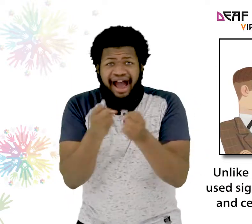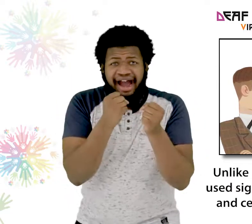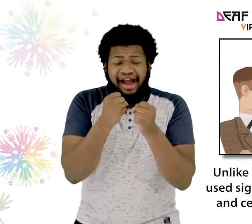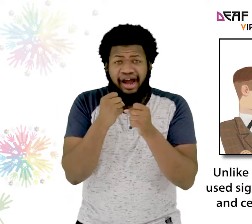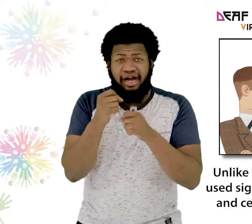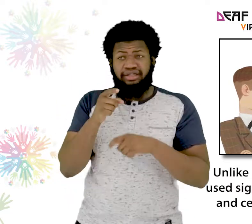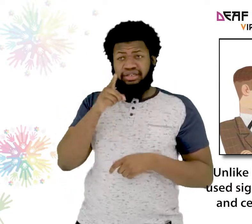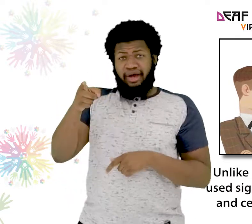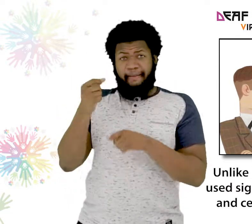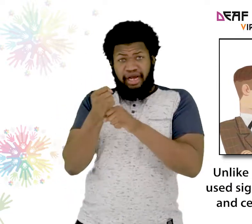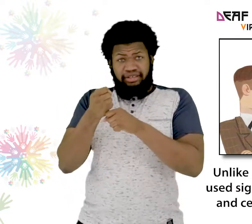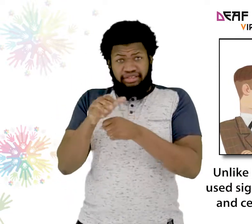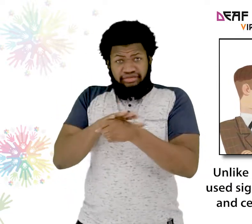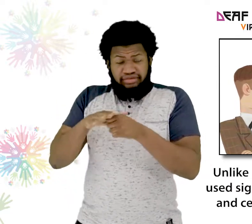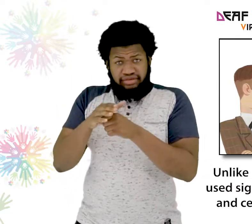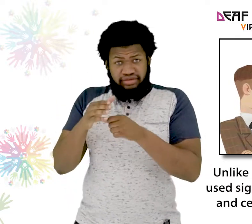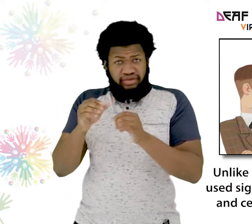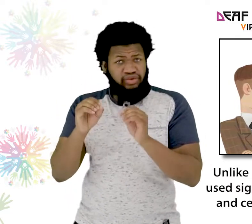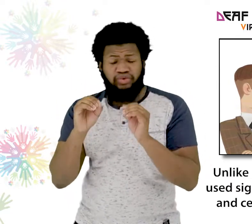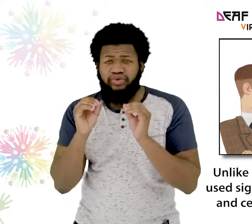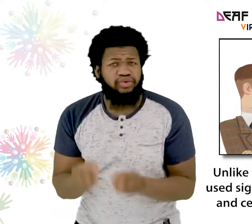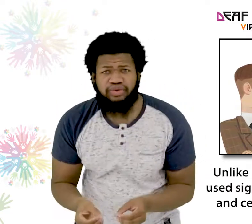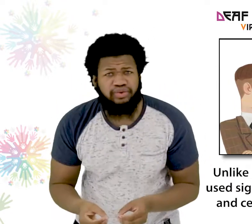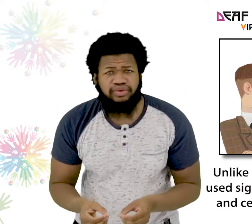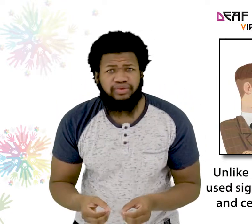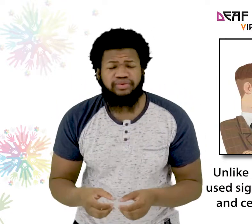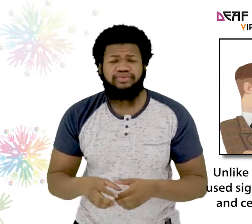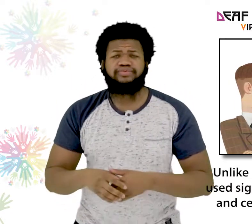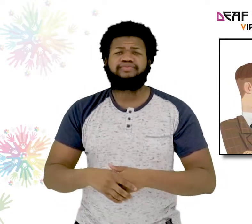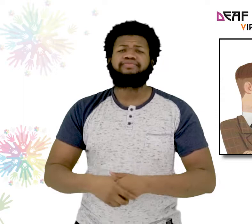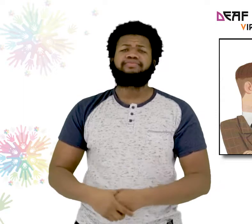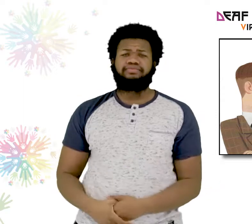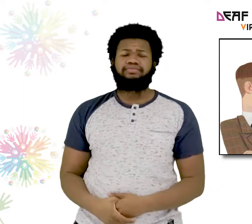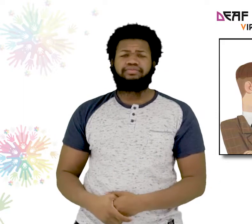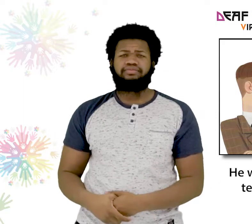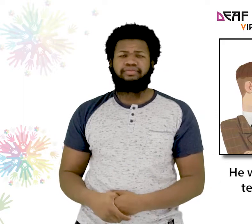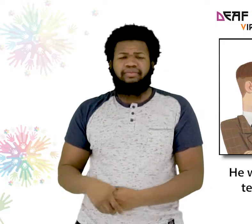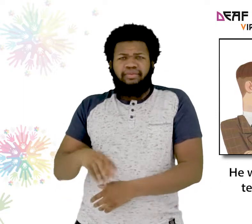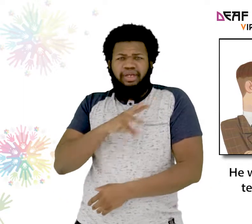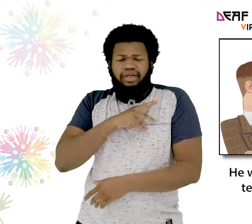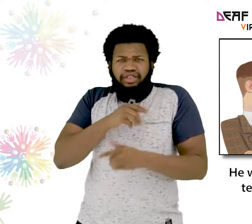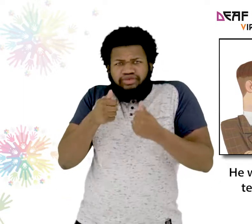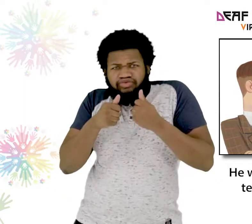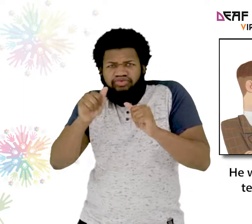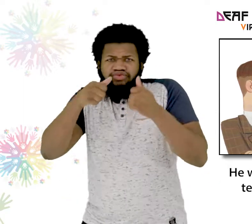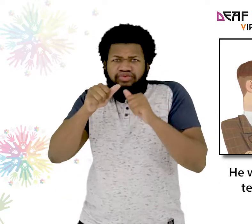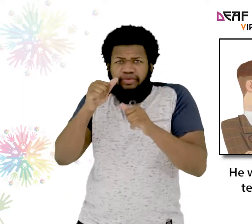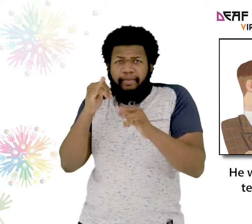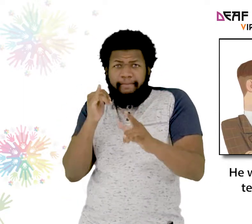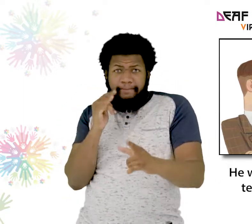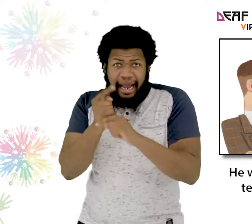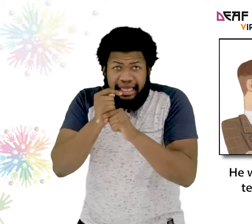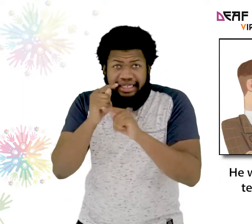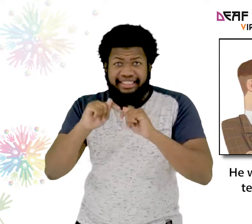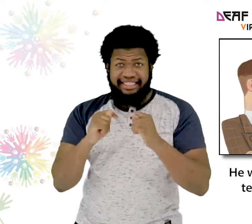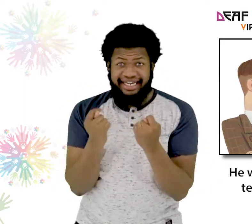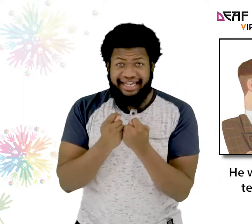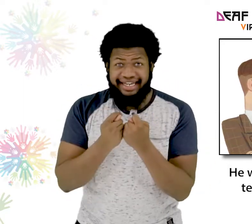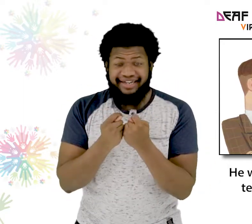in the 1880s, and certainly not in baseball. He won a spot on the first team he tried out for.